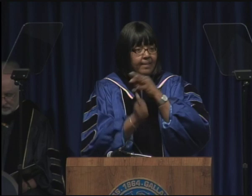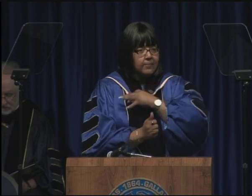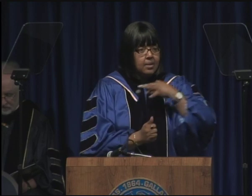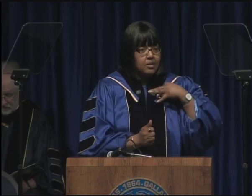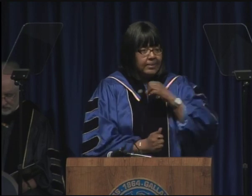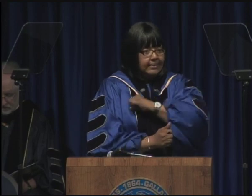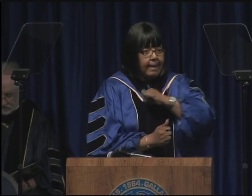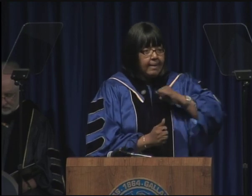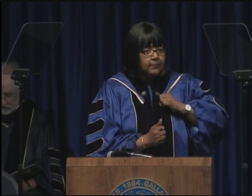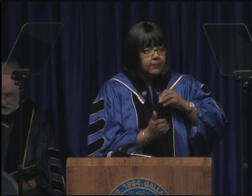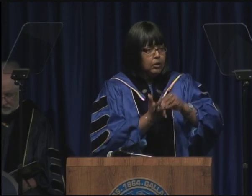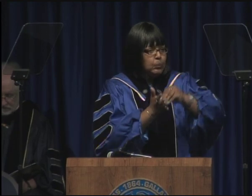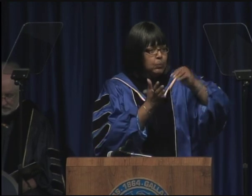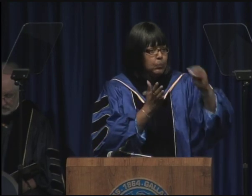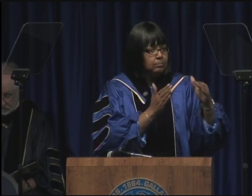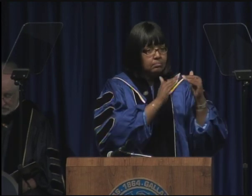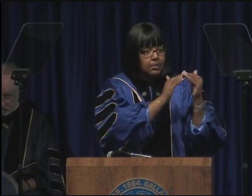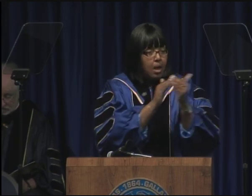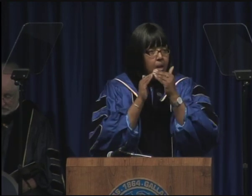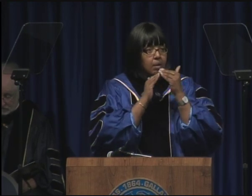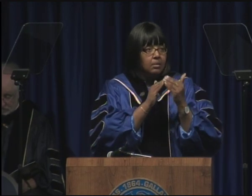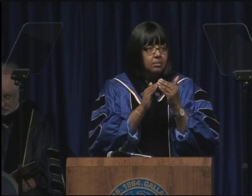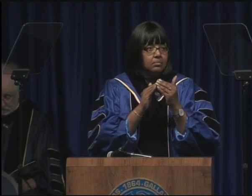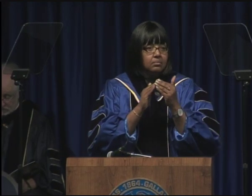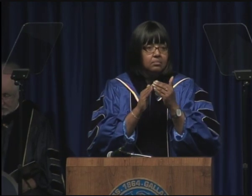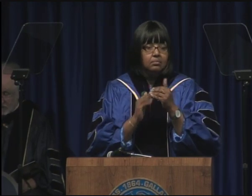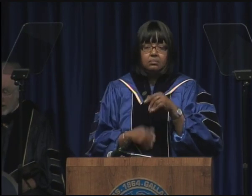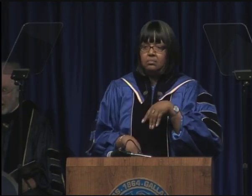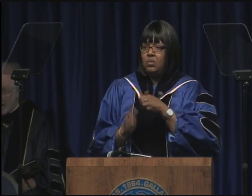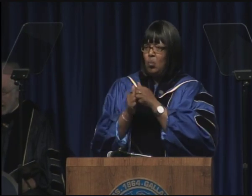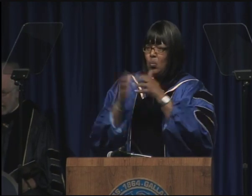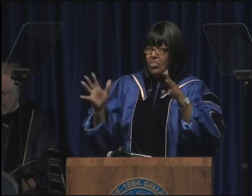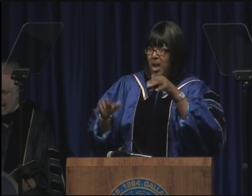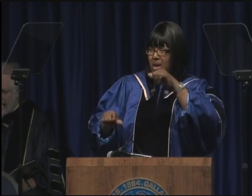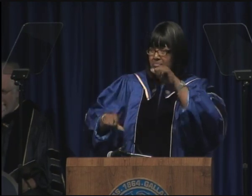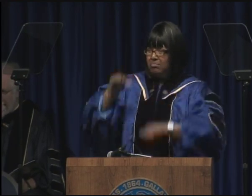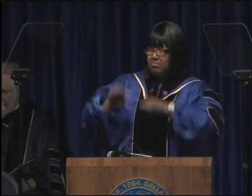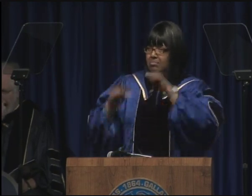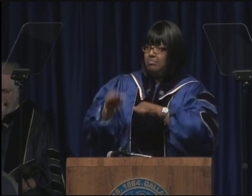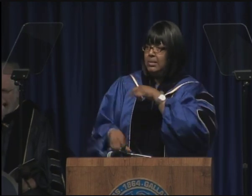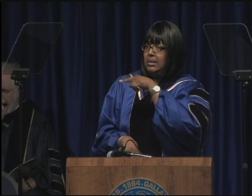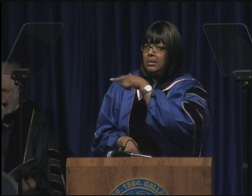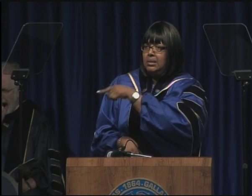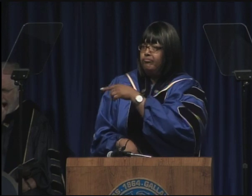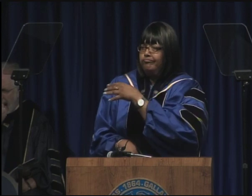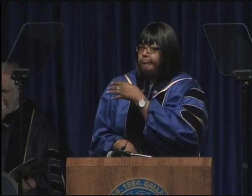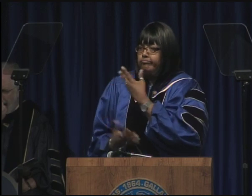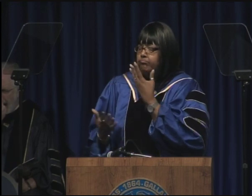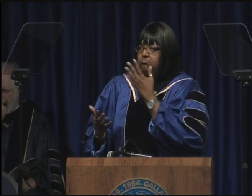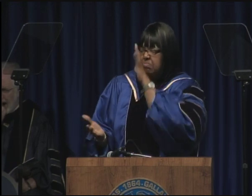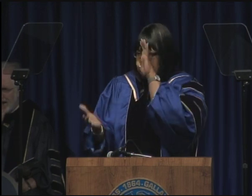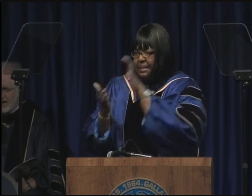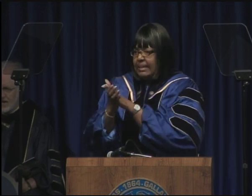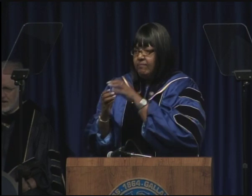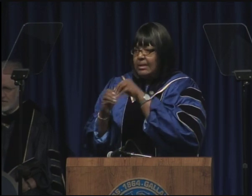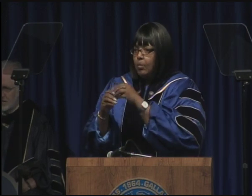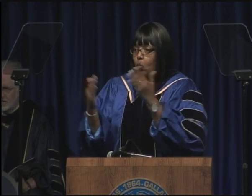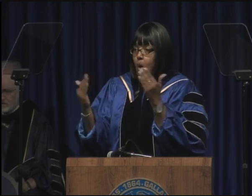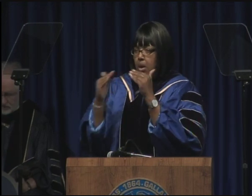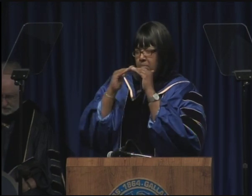with faculty, staff, students, and colleagues. Without doubt, he believes in